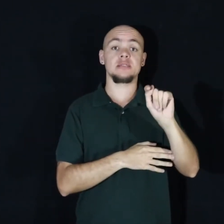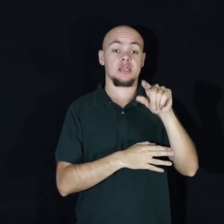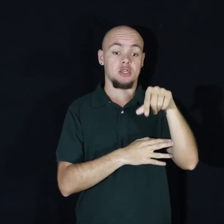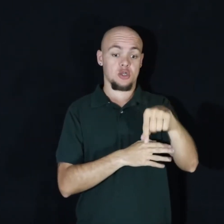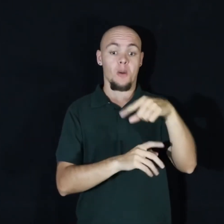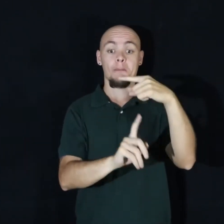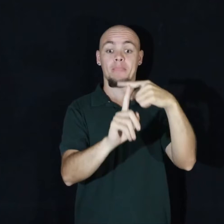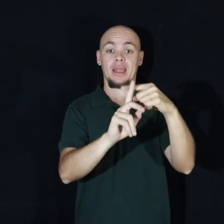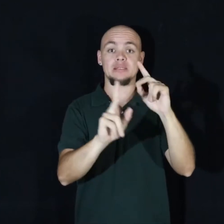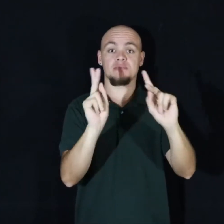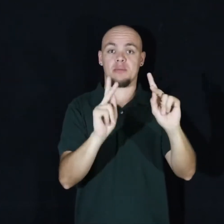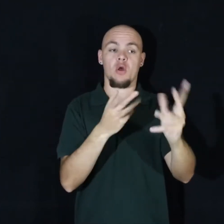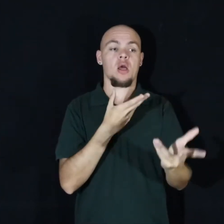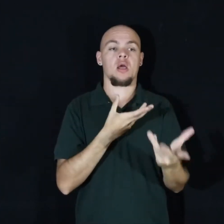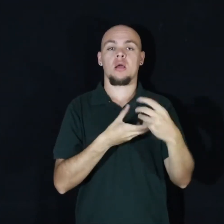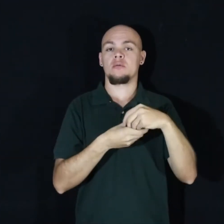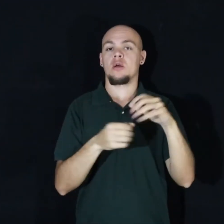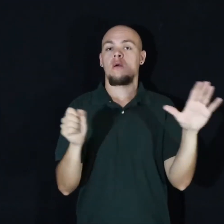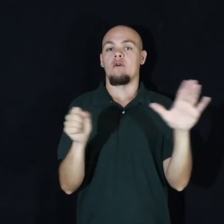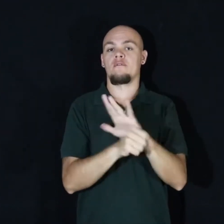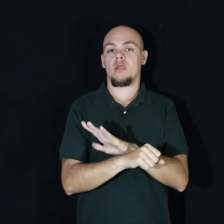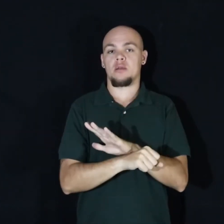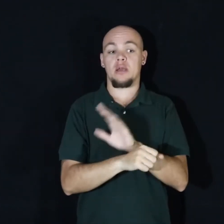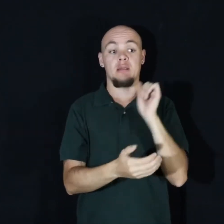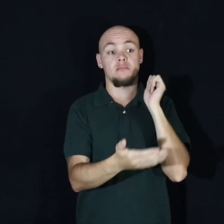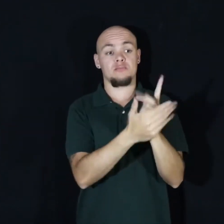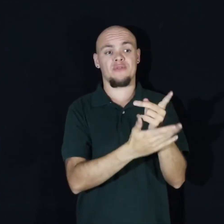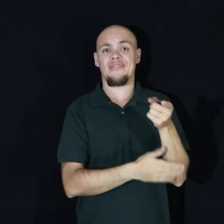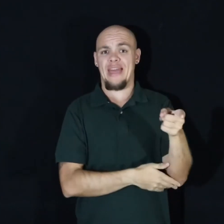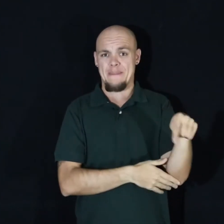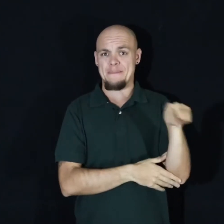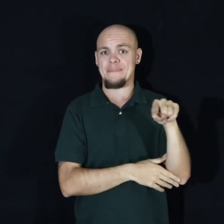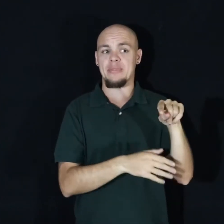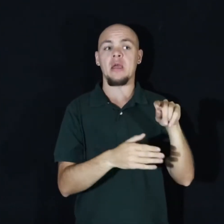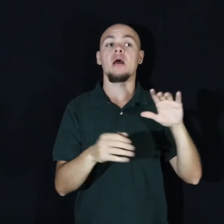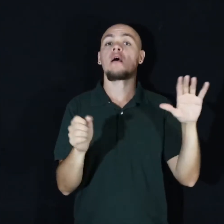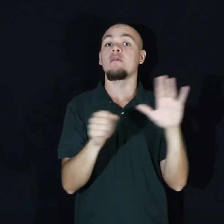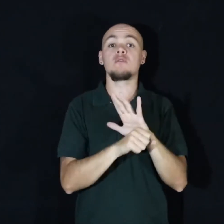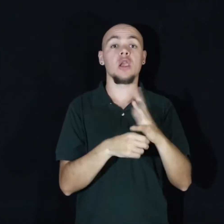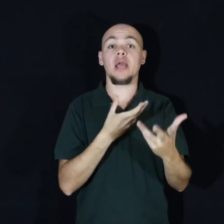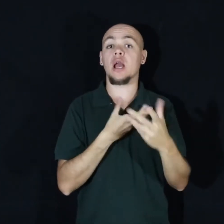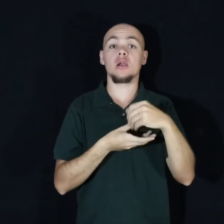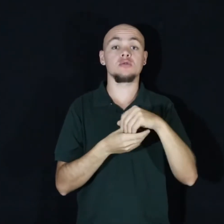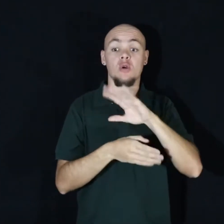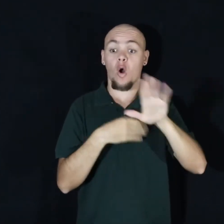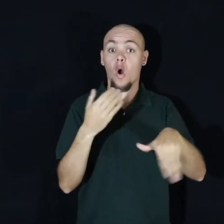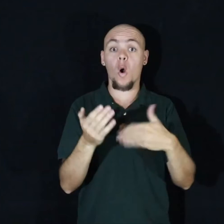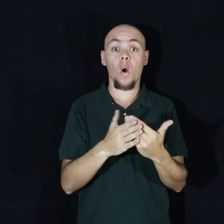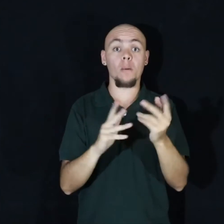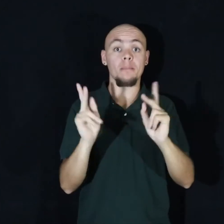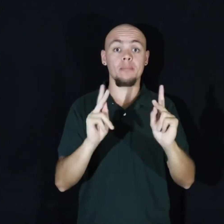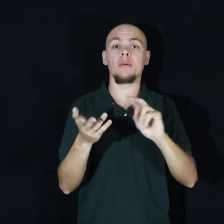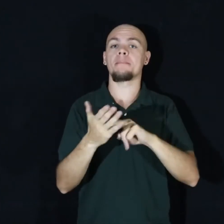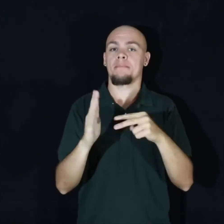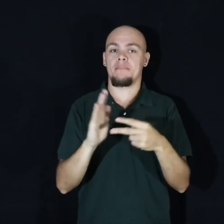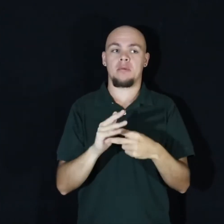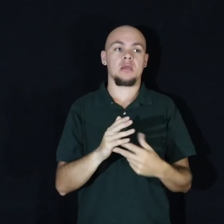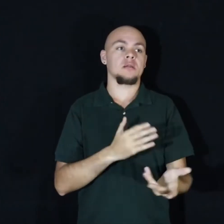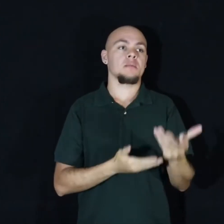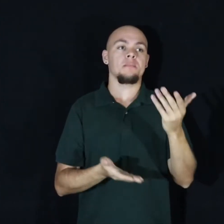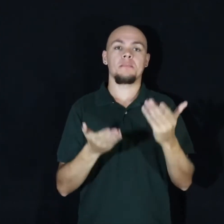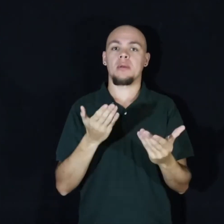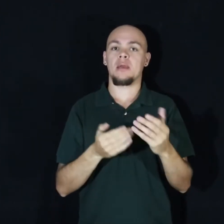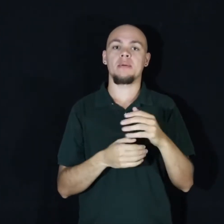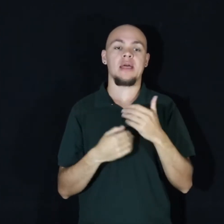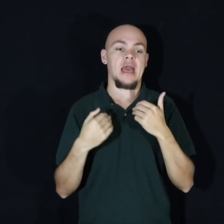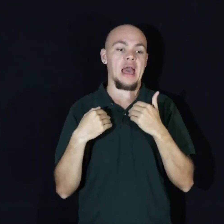that includes LGBTQ plus people. We are fully inclusive and affirming of them. But when I say fully inclusive of all